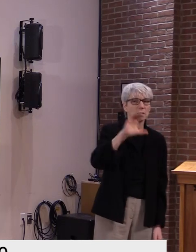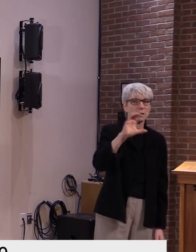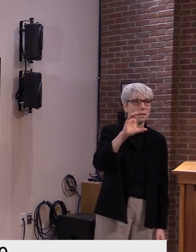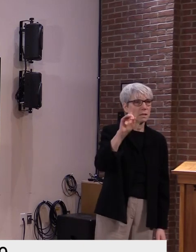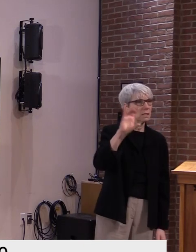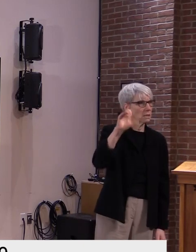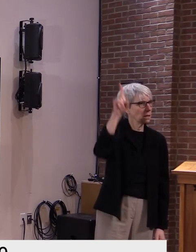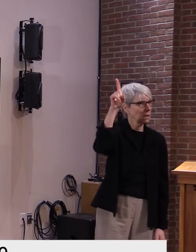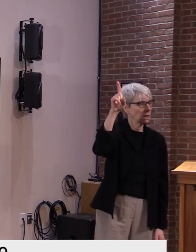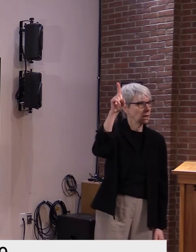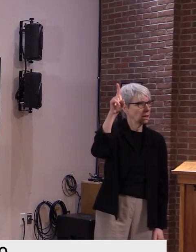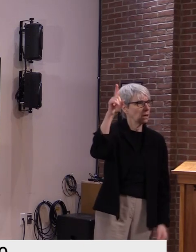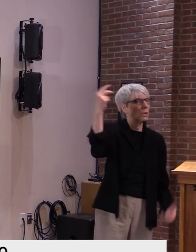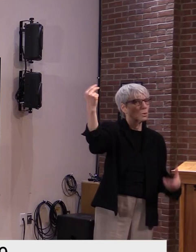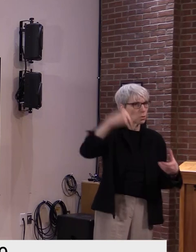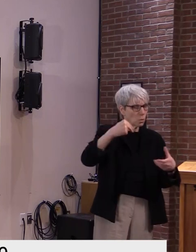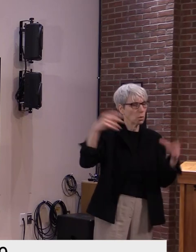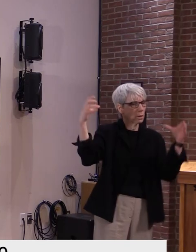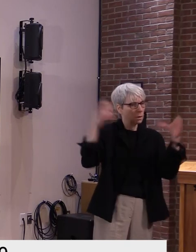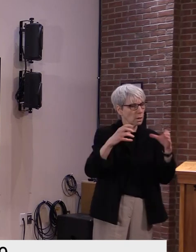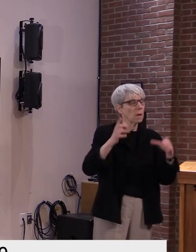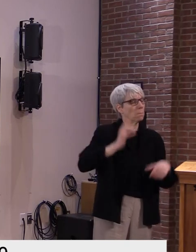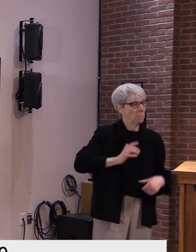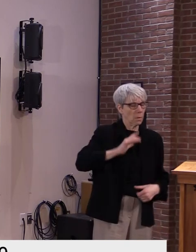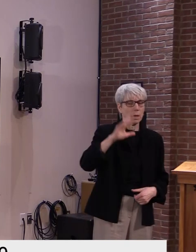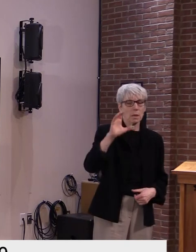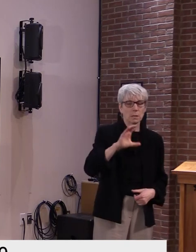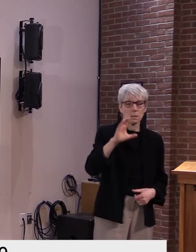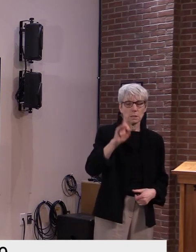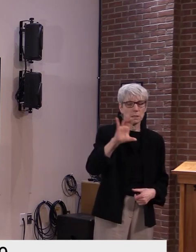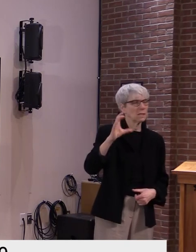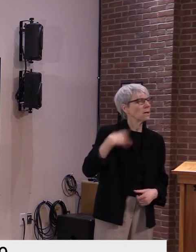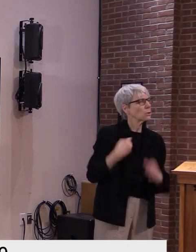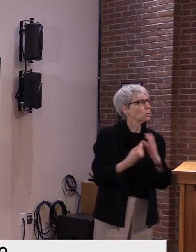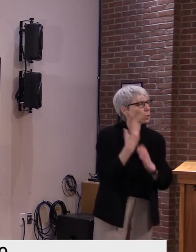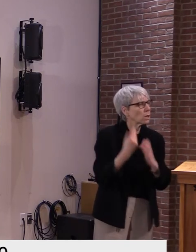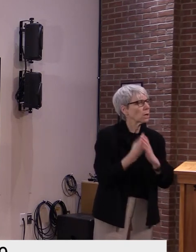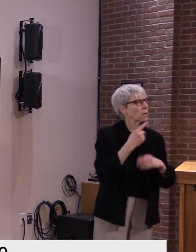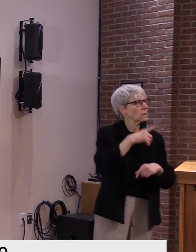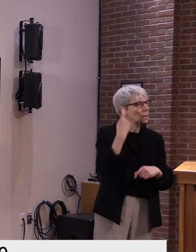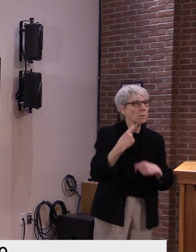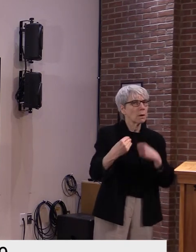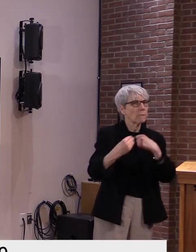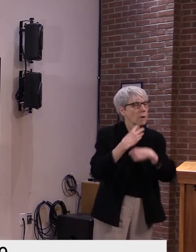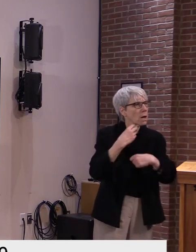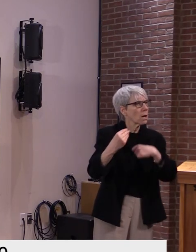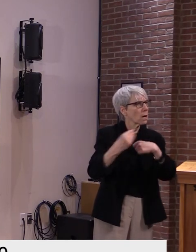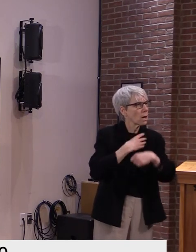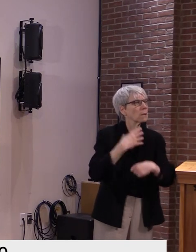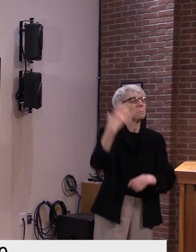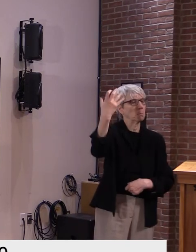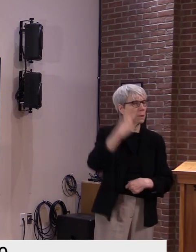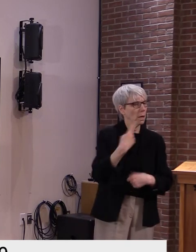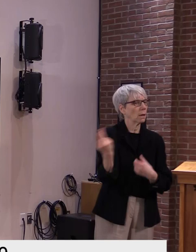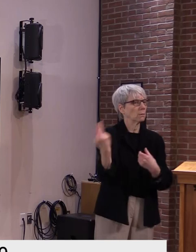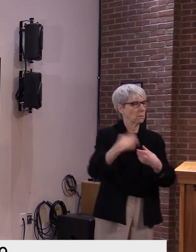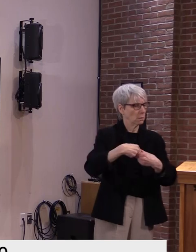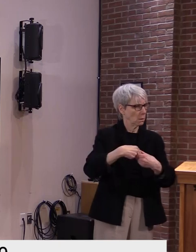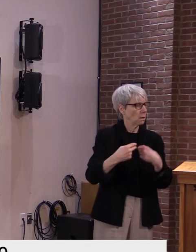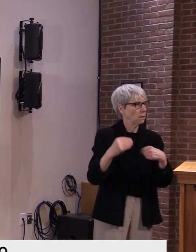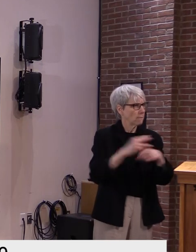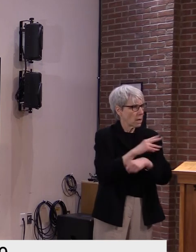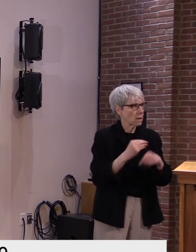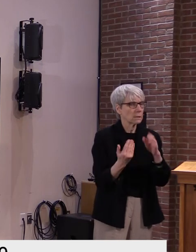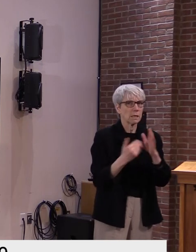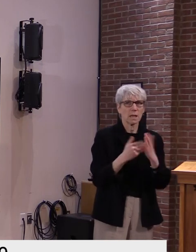who have guided us at previous junctures throughout the pandemic just to see if there's something else that we're